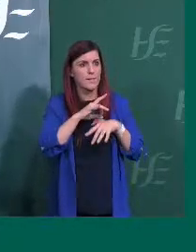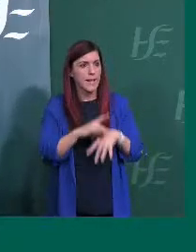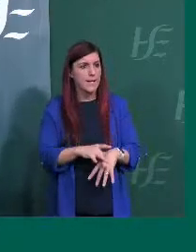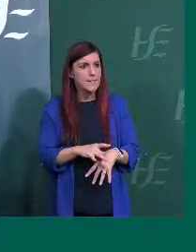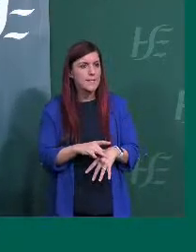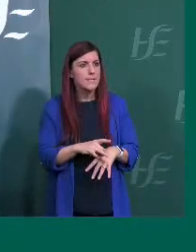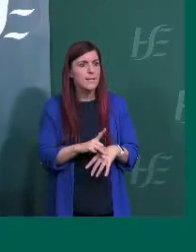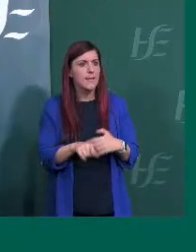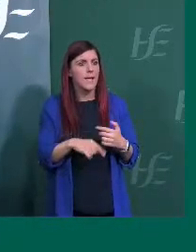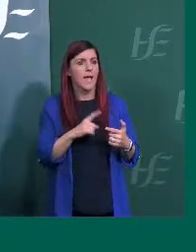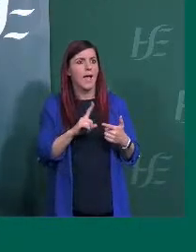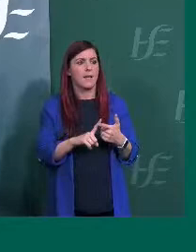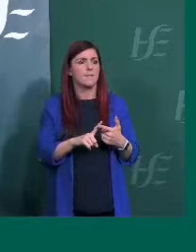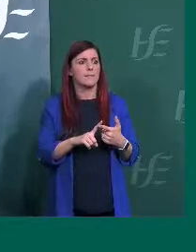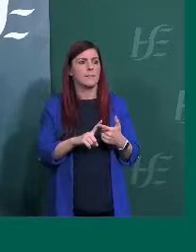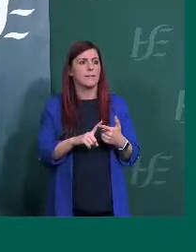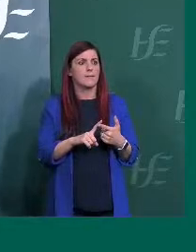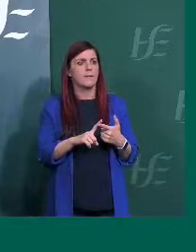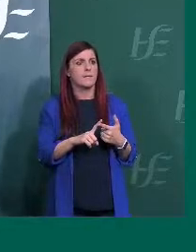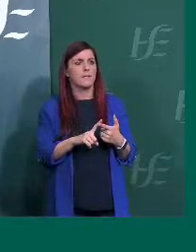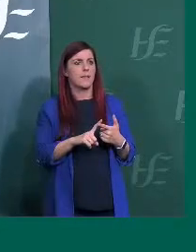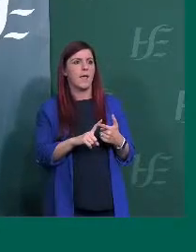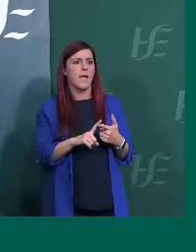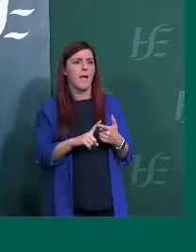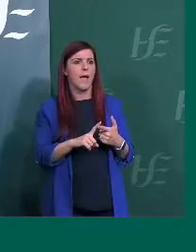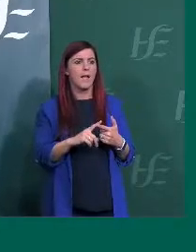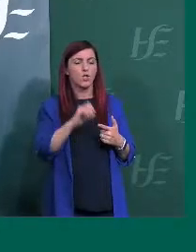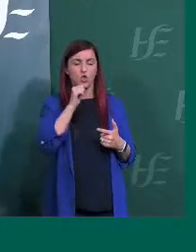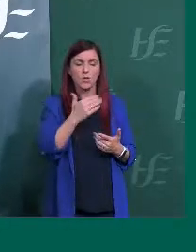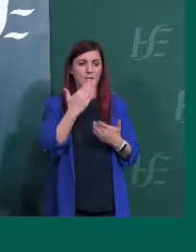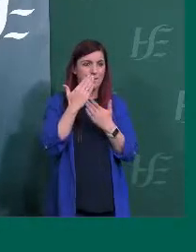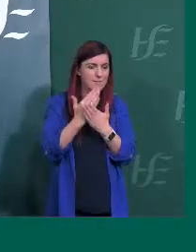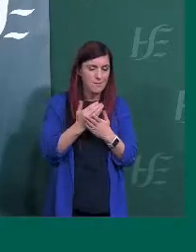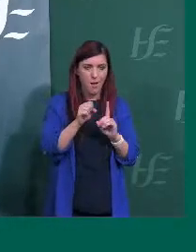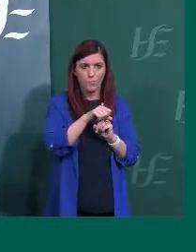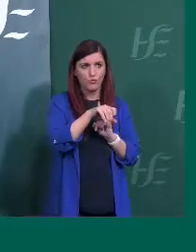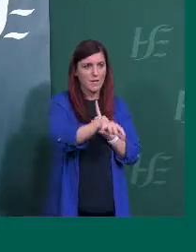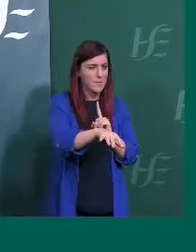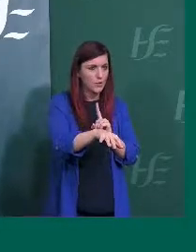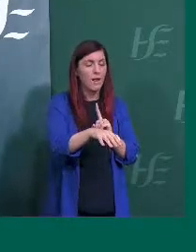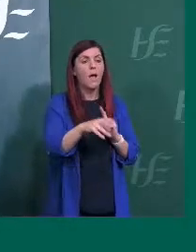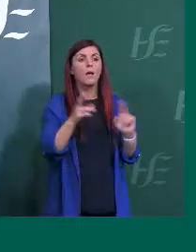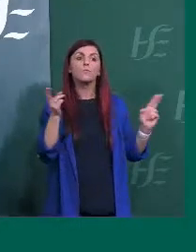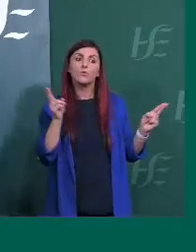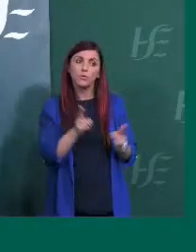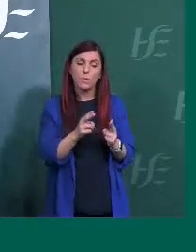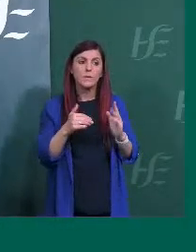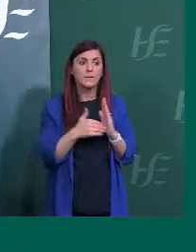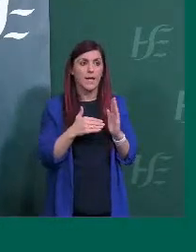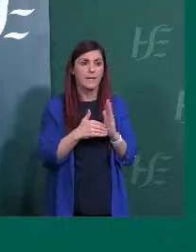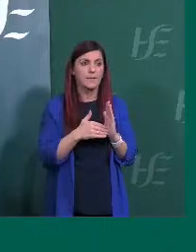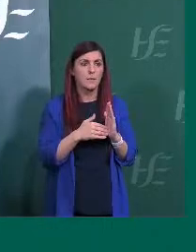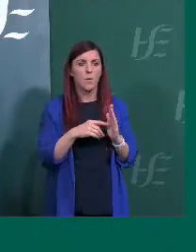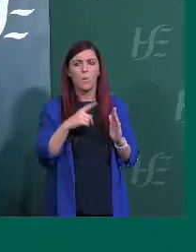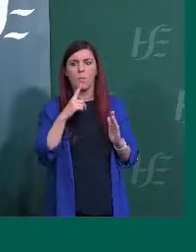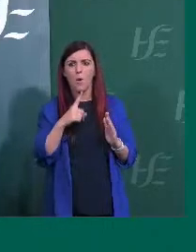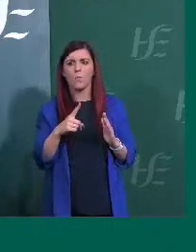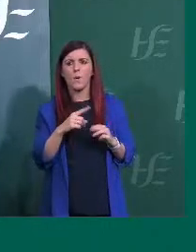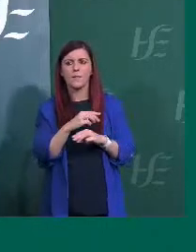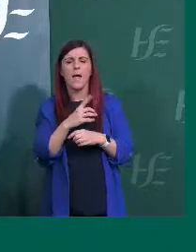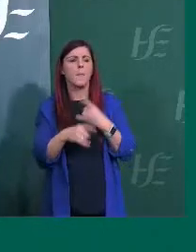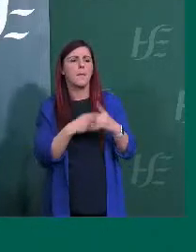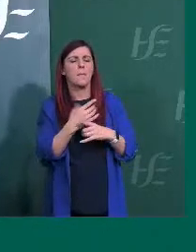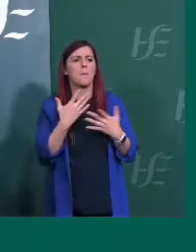effective at reducing transmission. This study came out in the past week showing that for COVID-positive cases that came into households, for